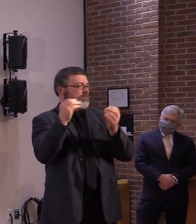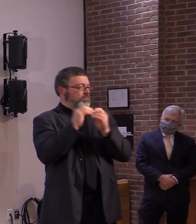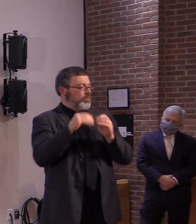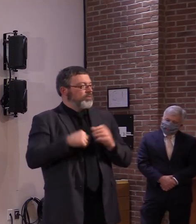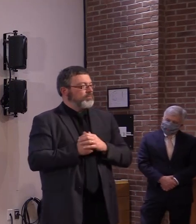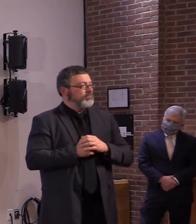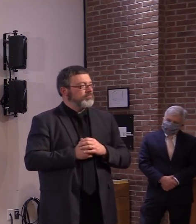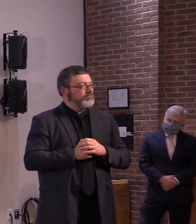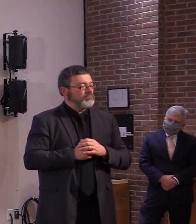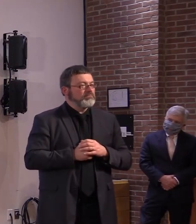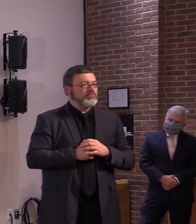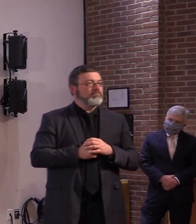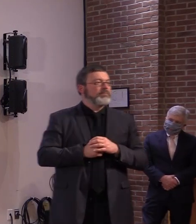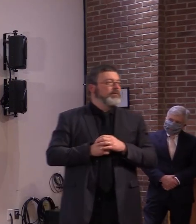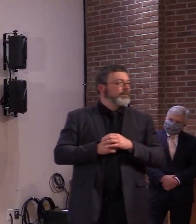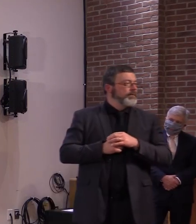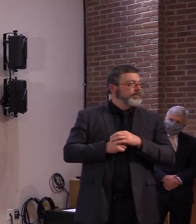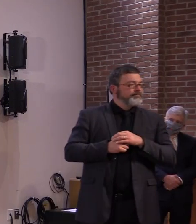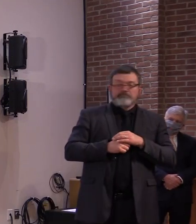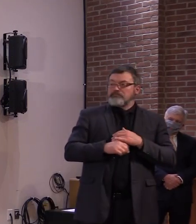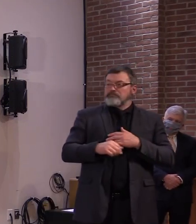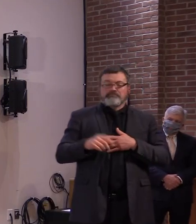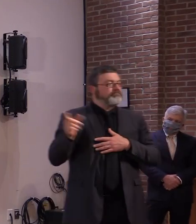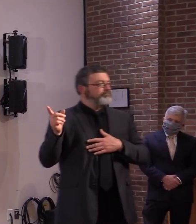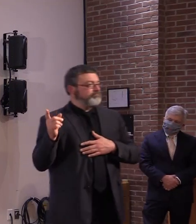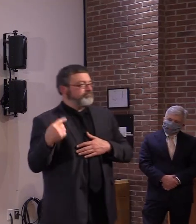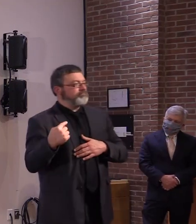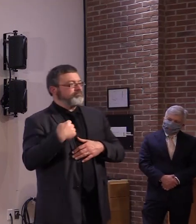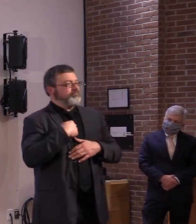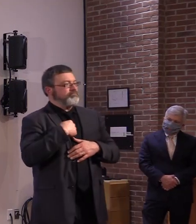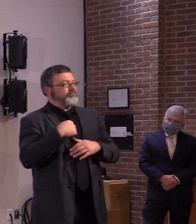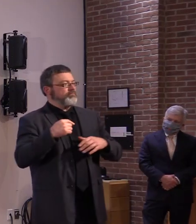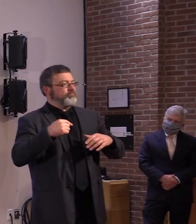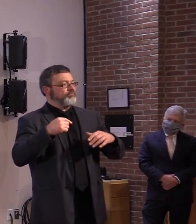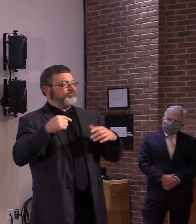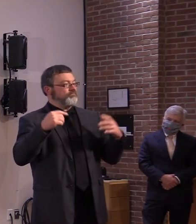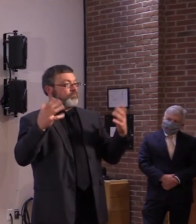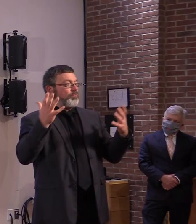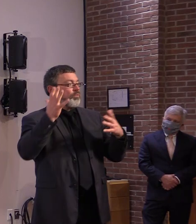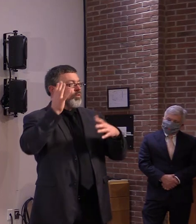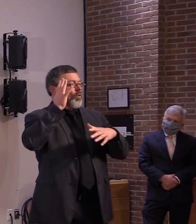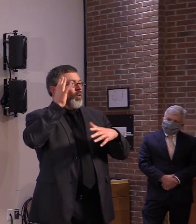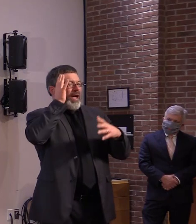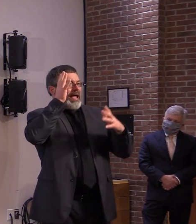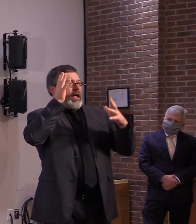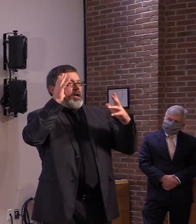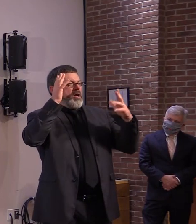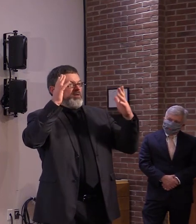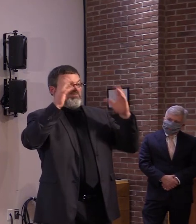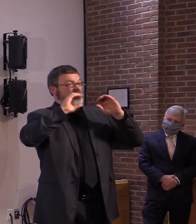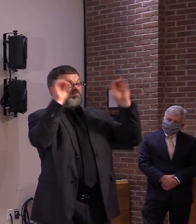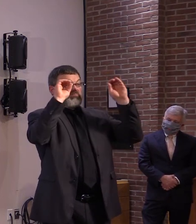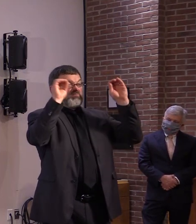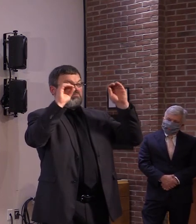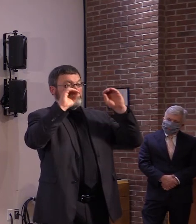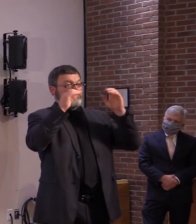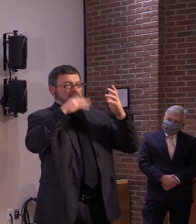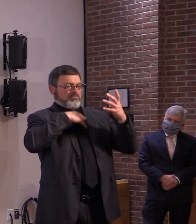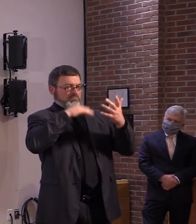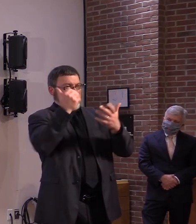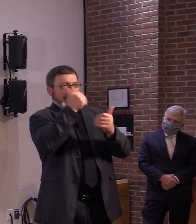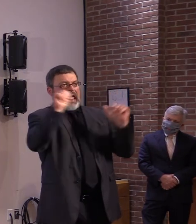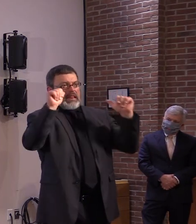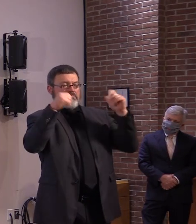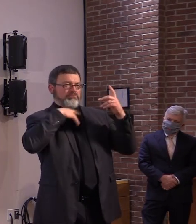some respects. We'll be implementing whatever policies we need to